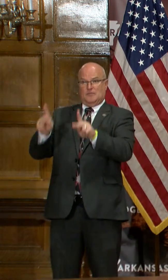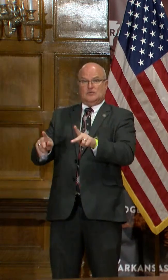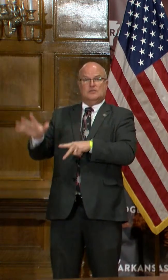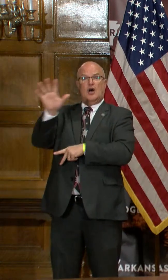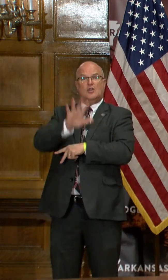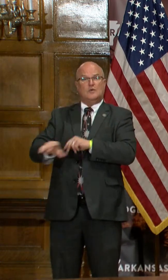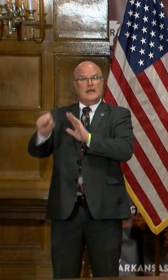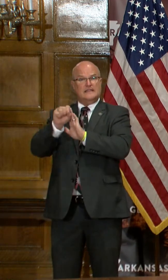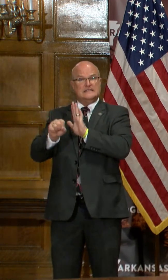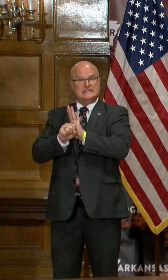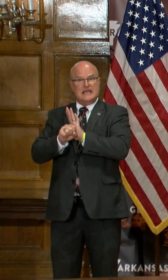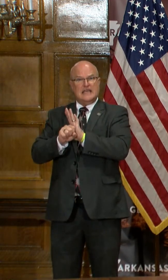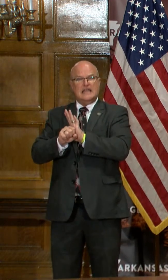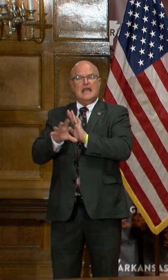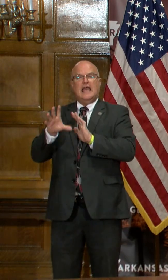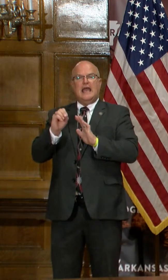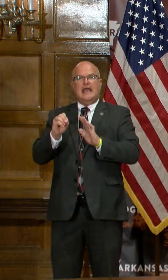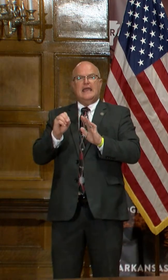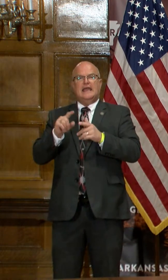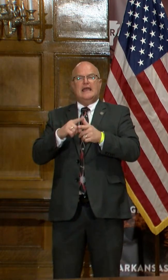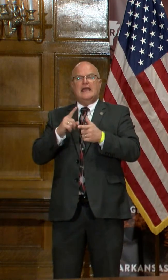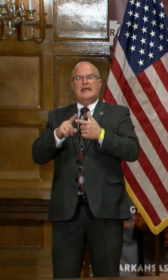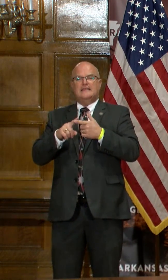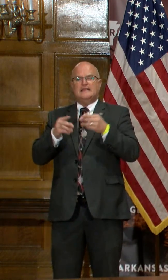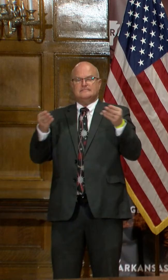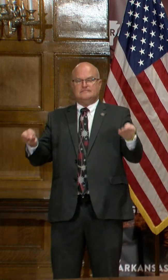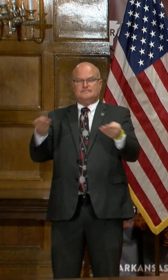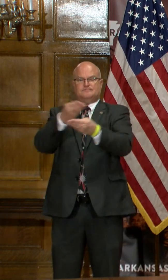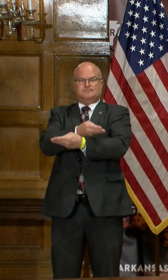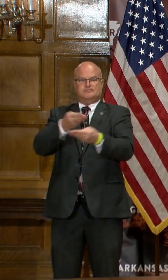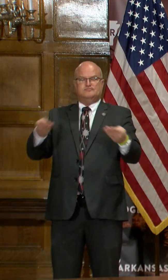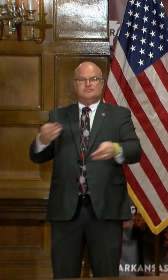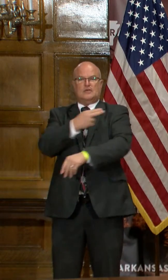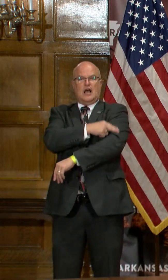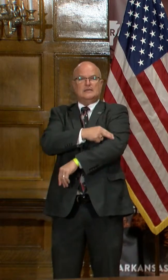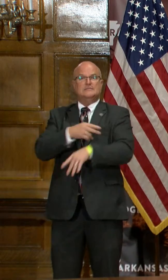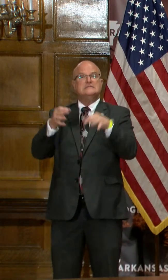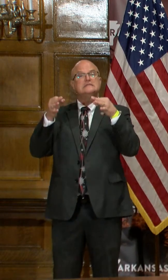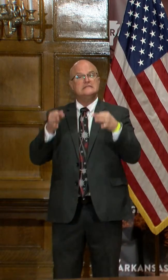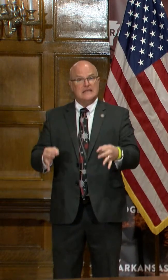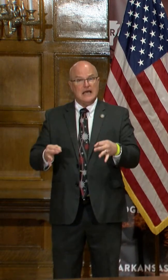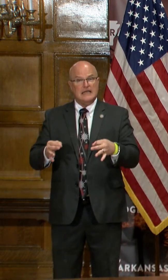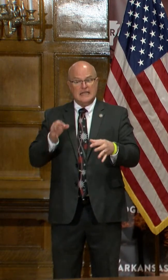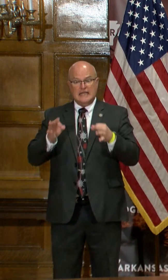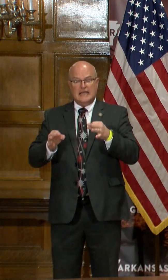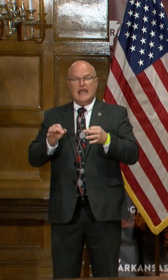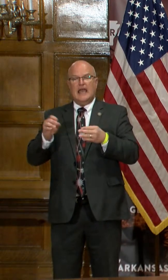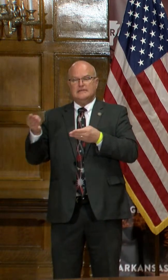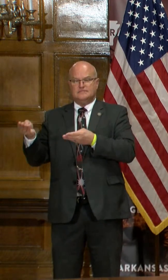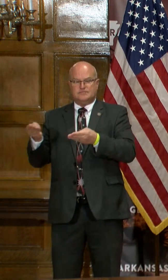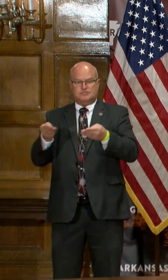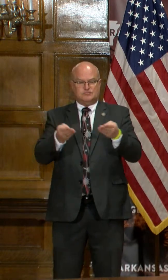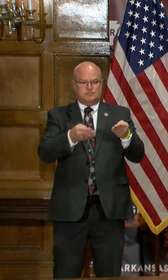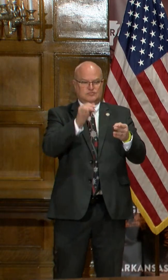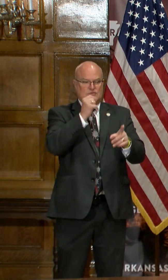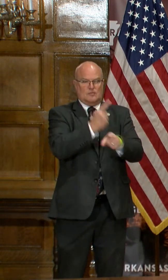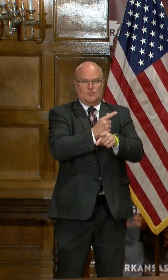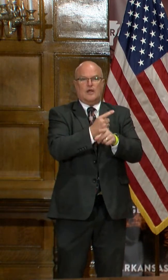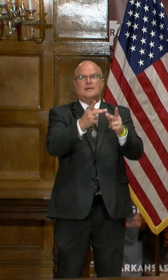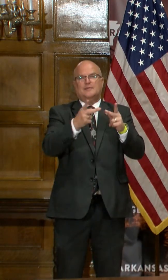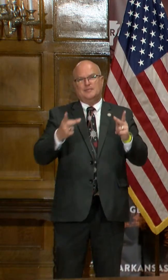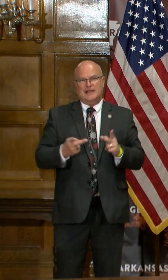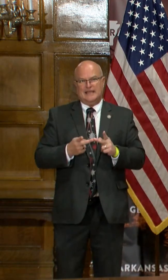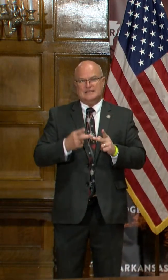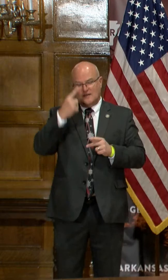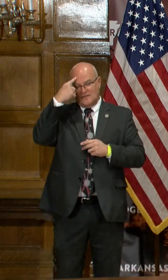state. And there's a facilitation process in between two hospitals that helps decide and facilitate that transfer to the appropriate